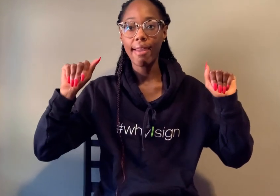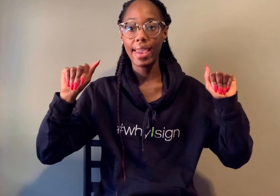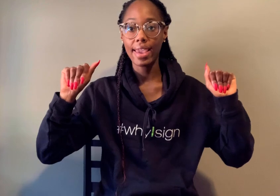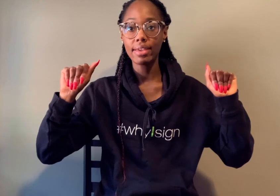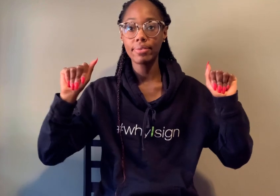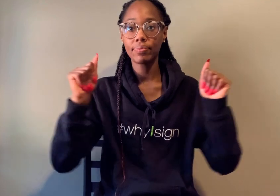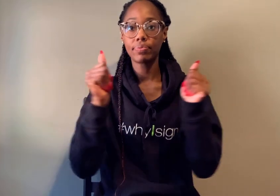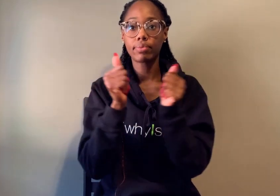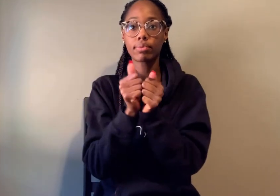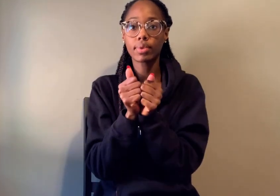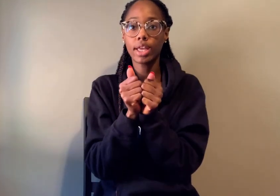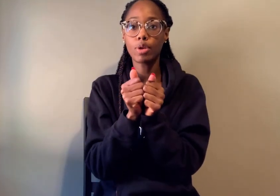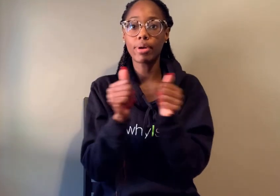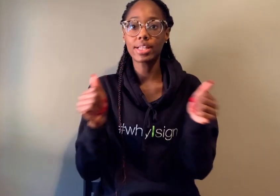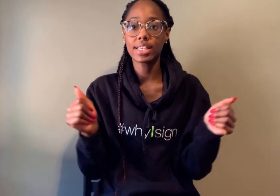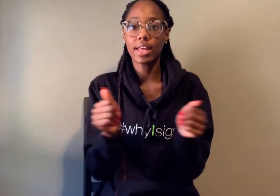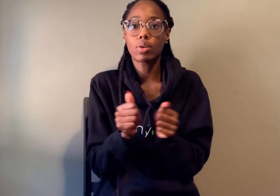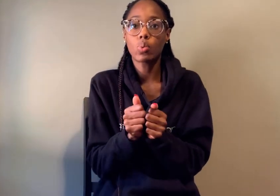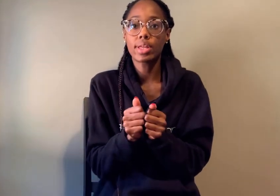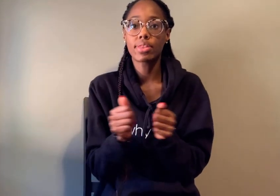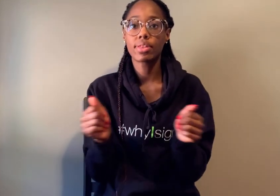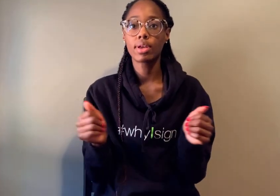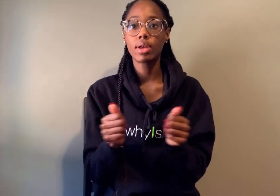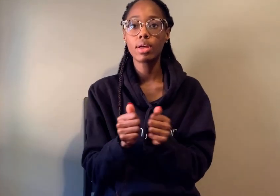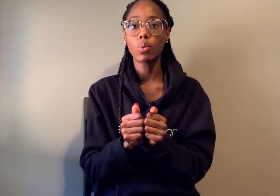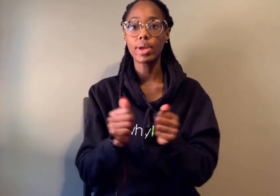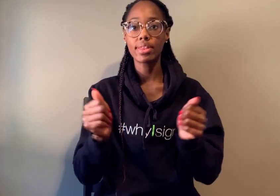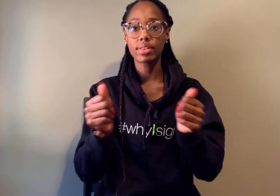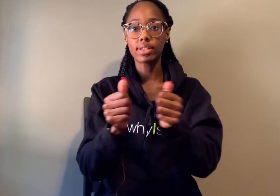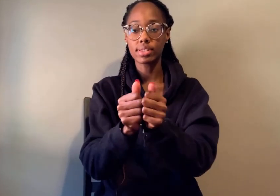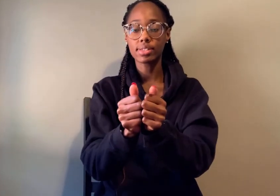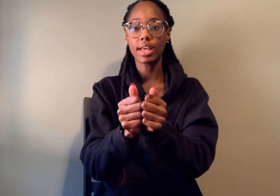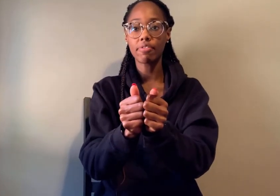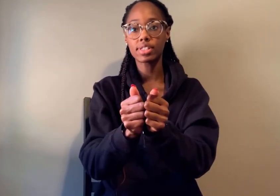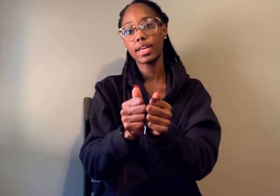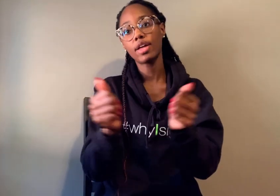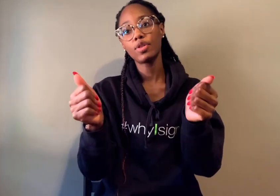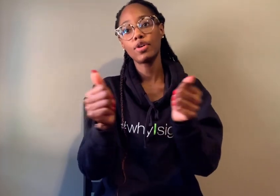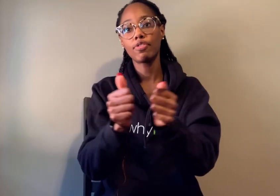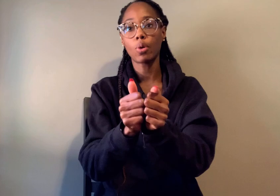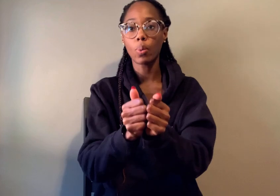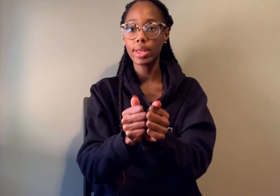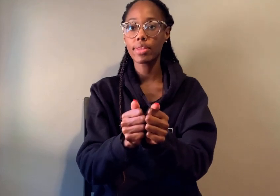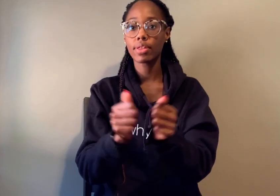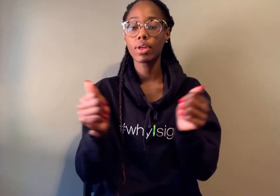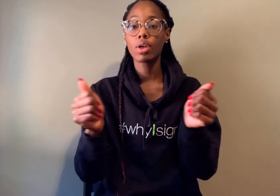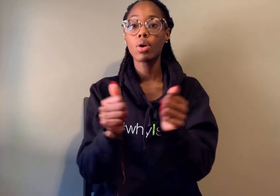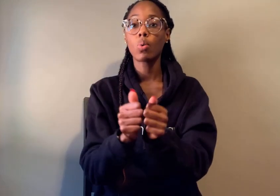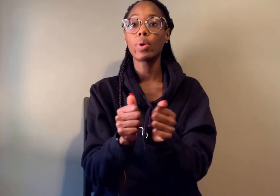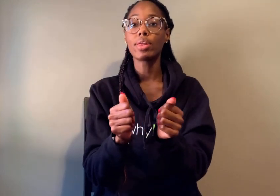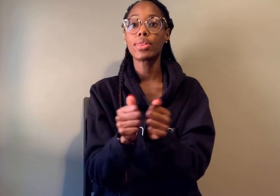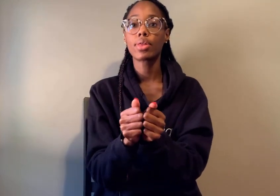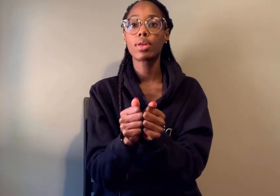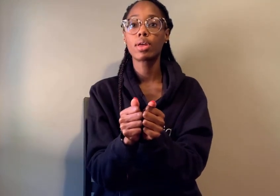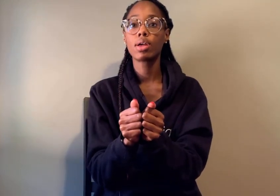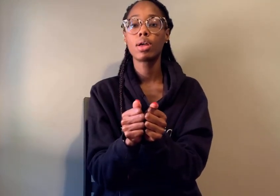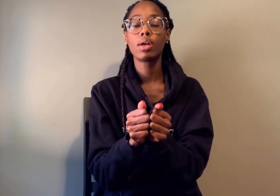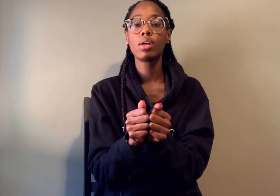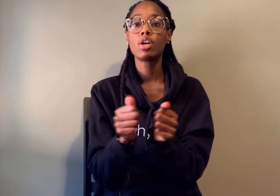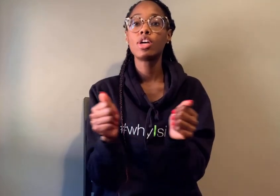A. And you bring it together. With. With. This is the sign for together, for with. With.